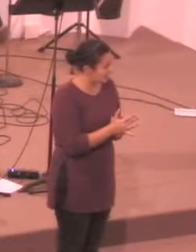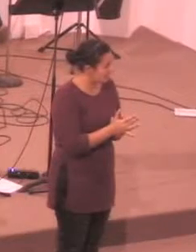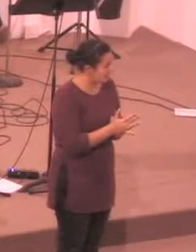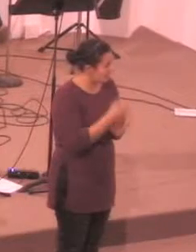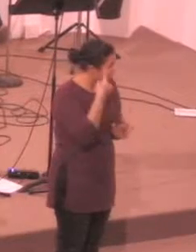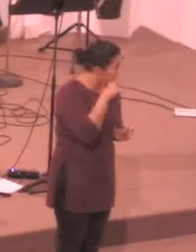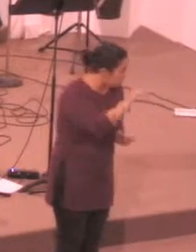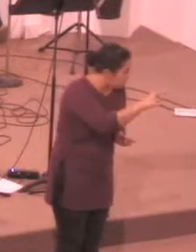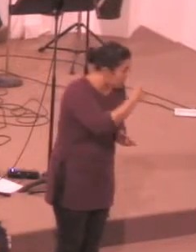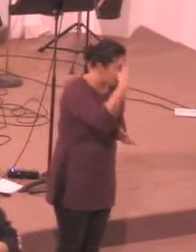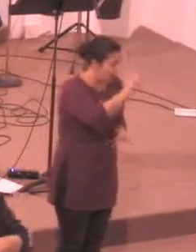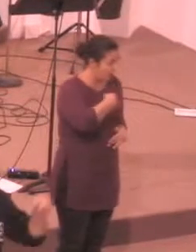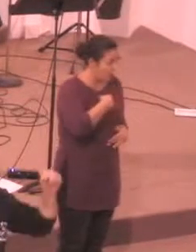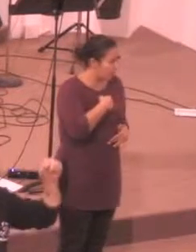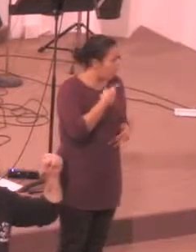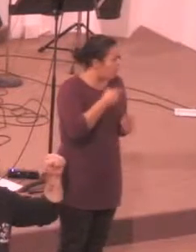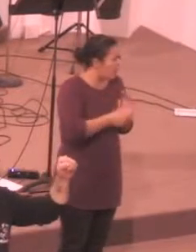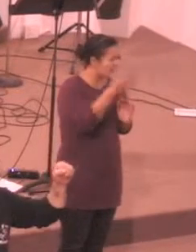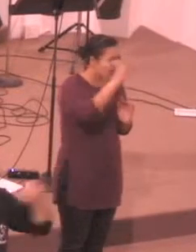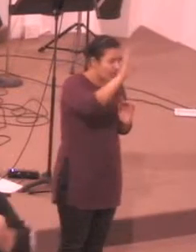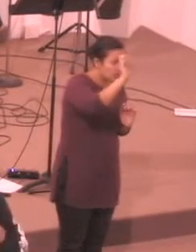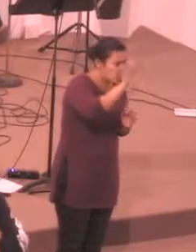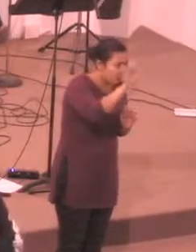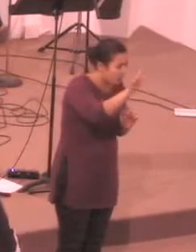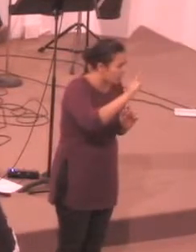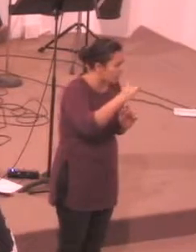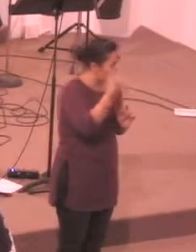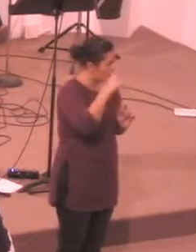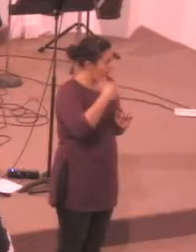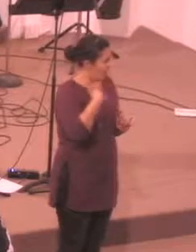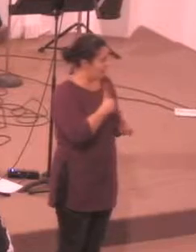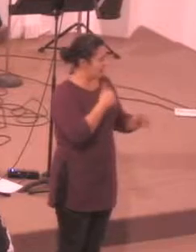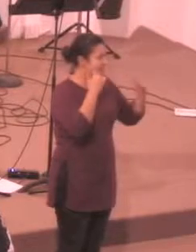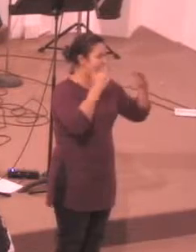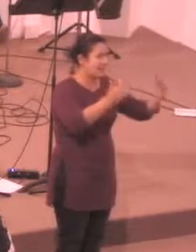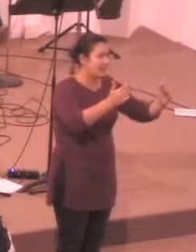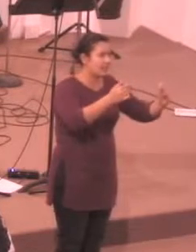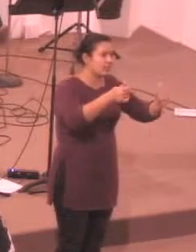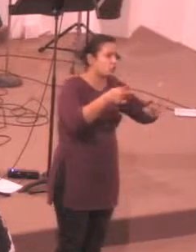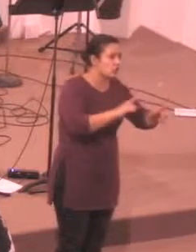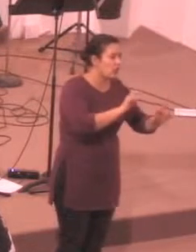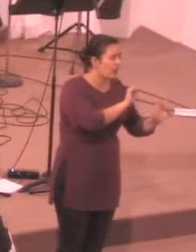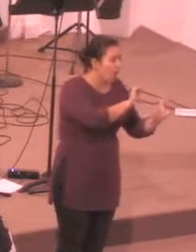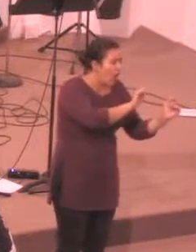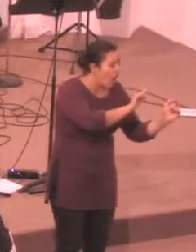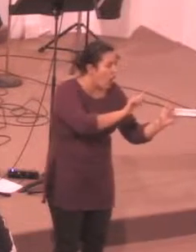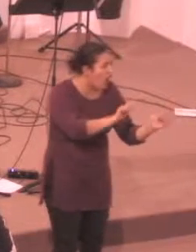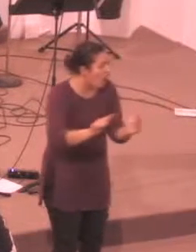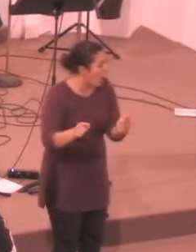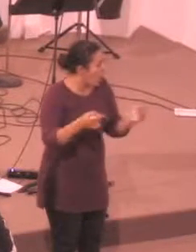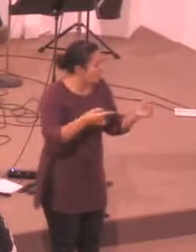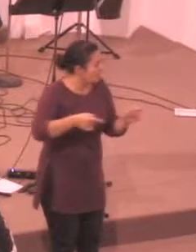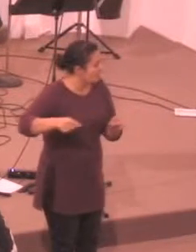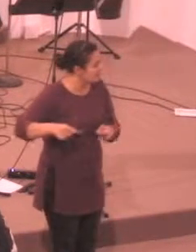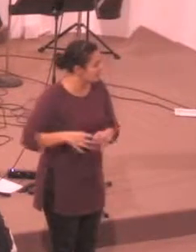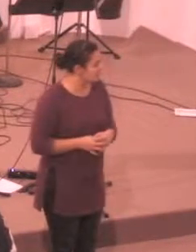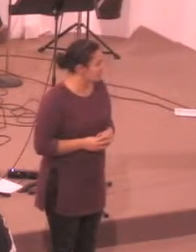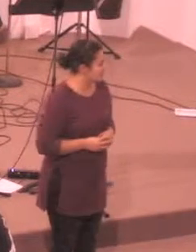in Christ Jesus. We're supposed to give thanks in Ephesians 5 said we're supposed to give thanks